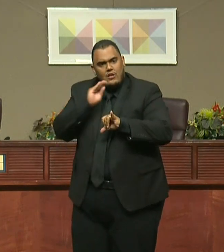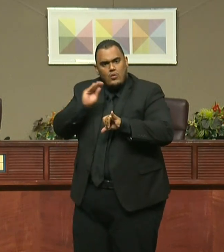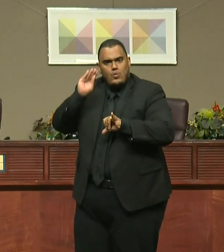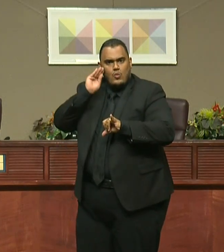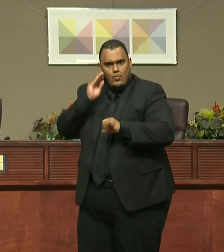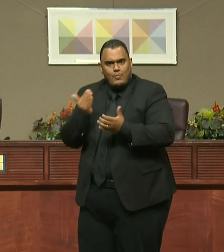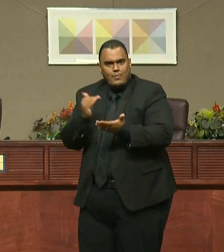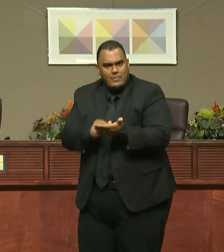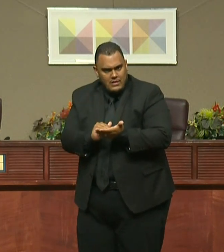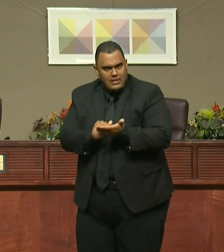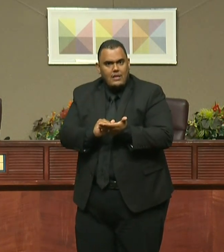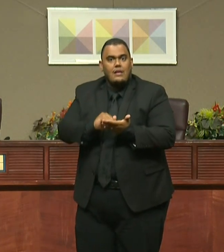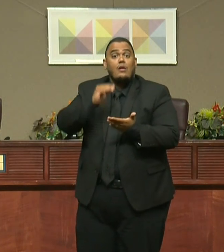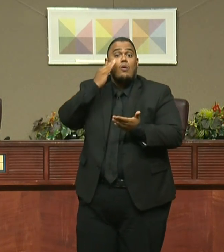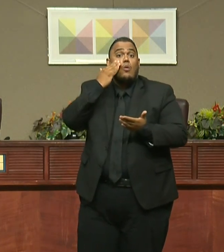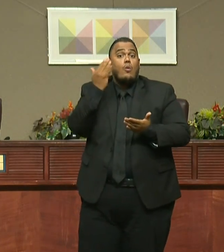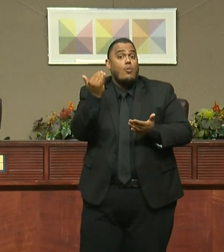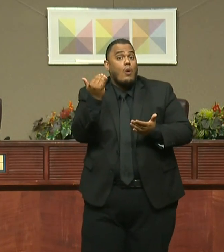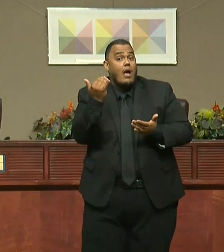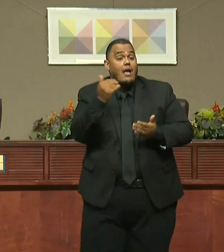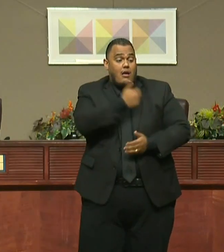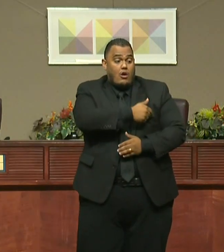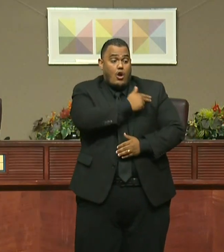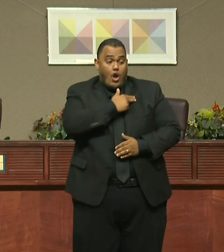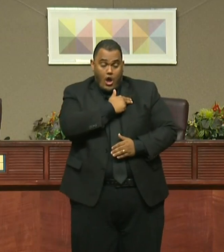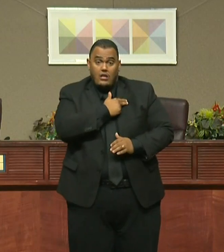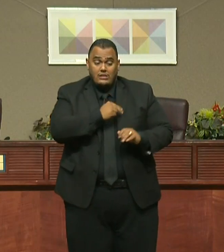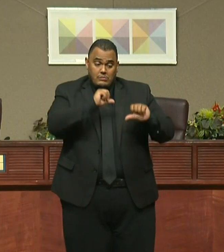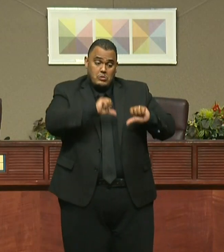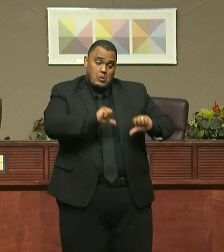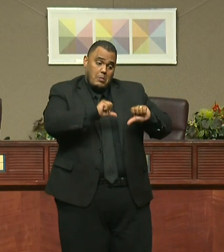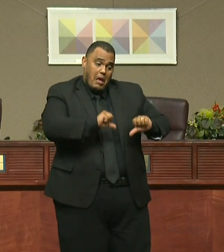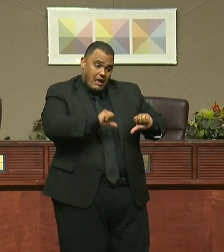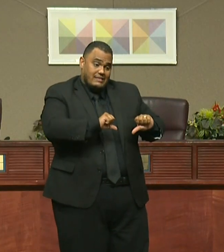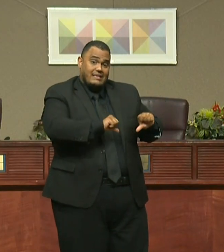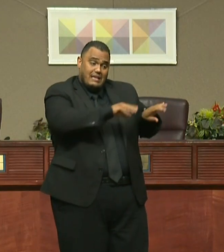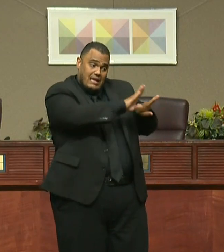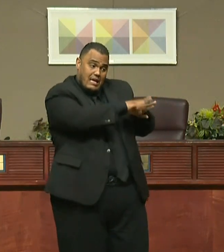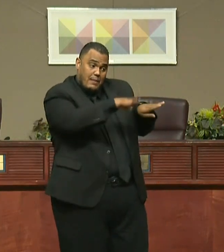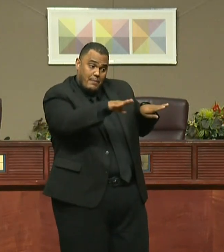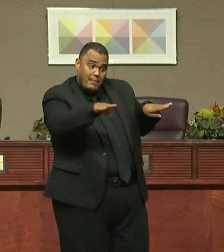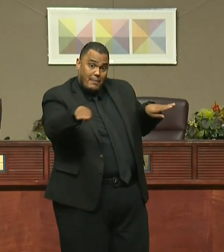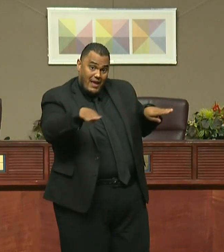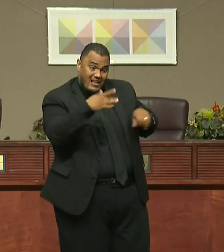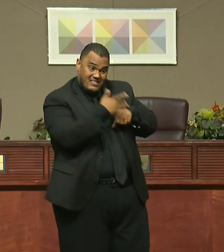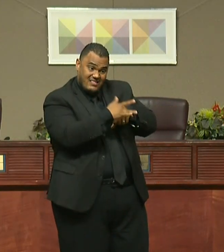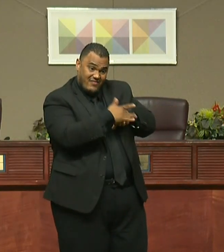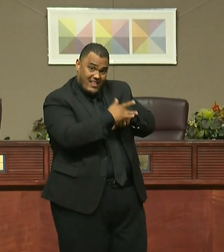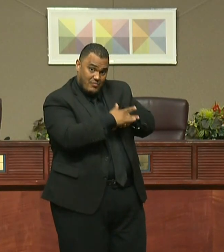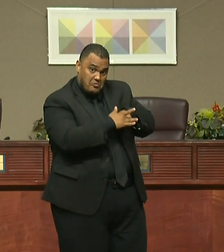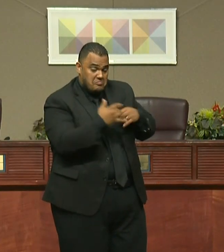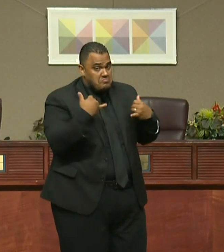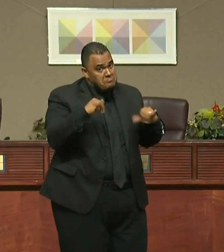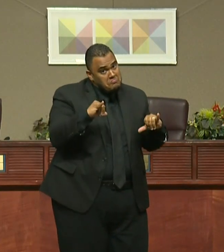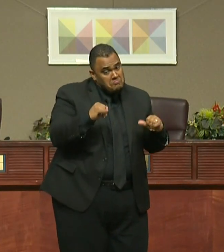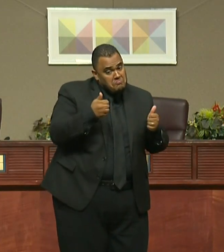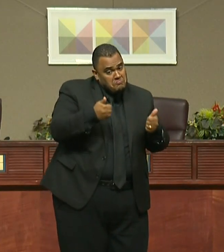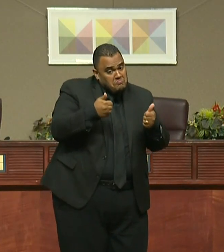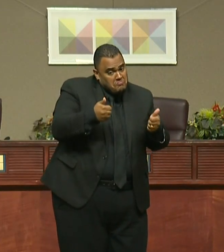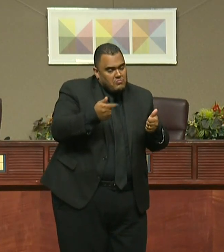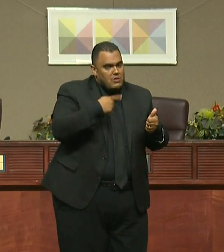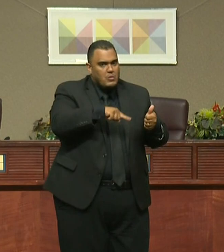because the hospital capacity is still really good. That's a good thing. We're not exceeding